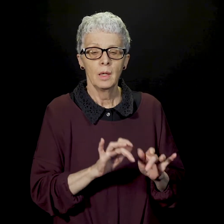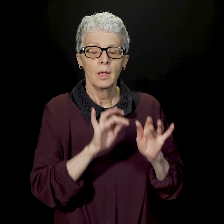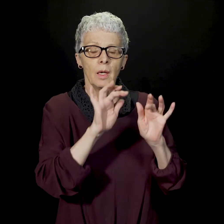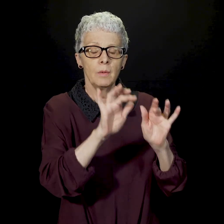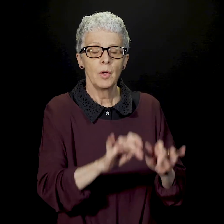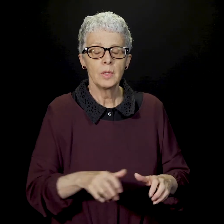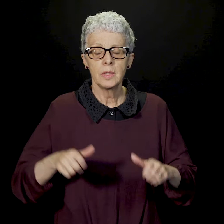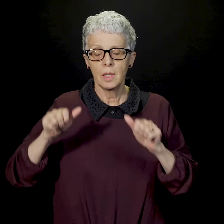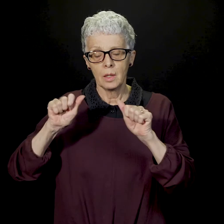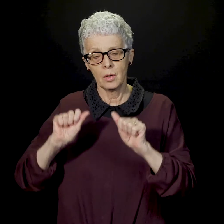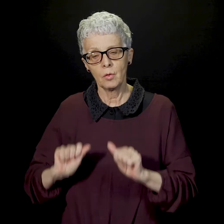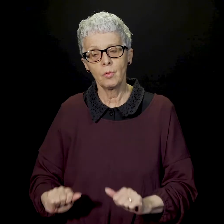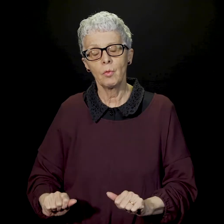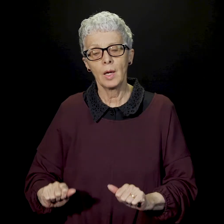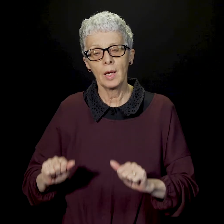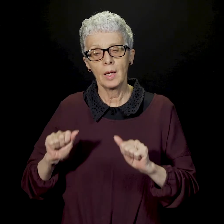flood, His mercy